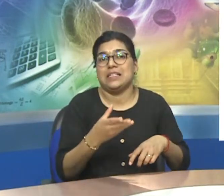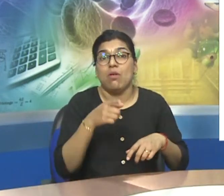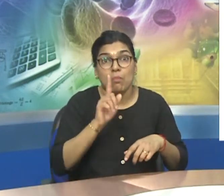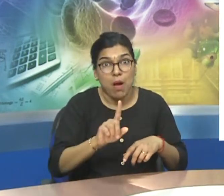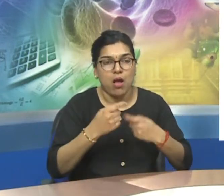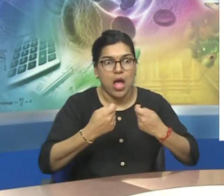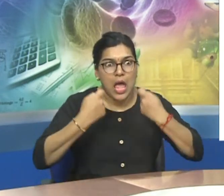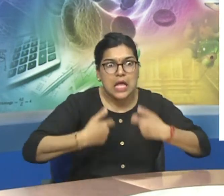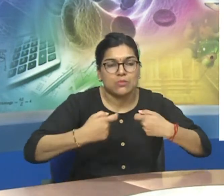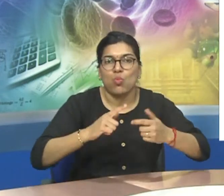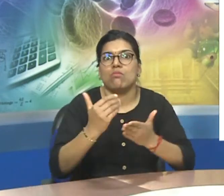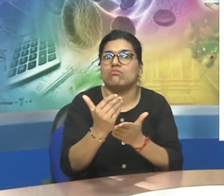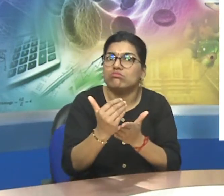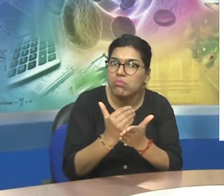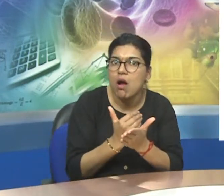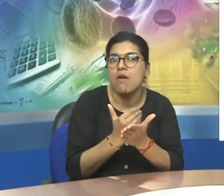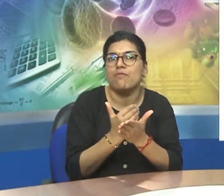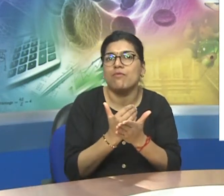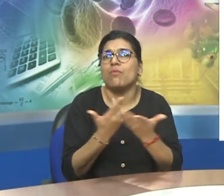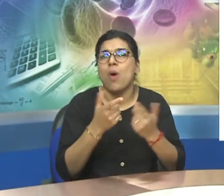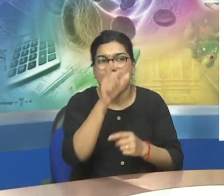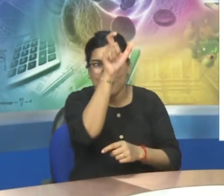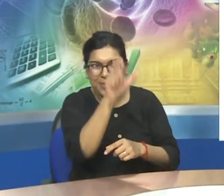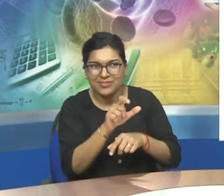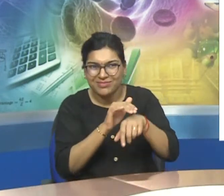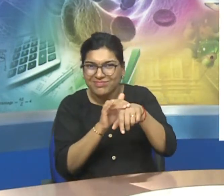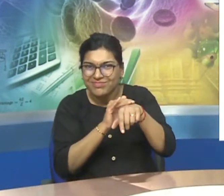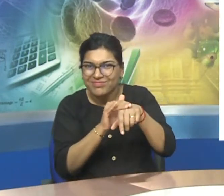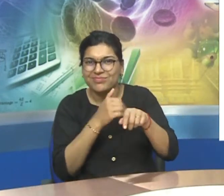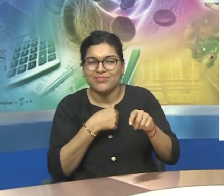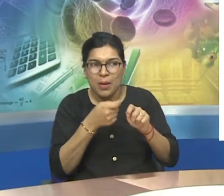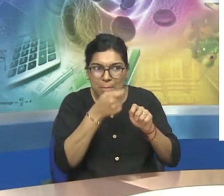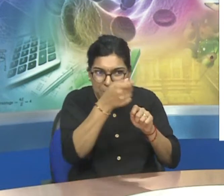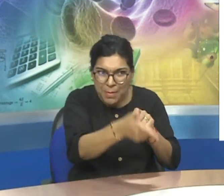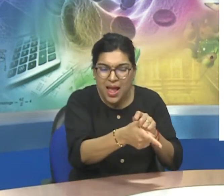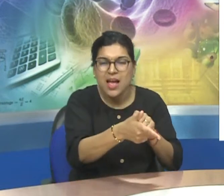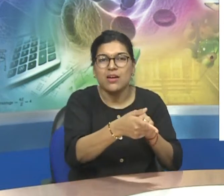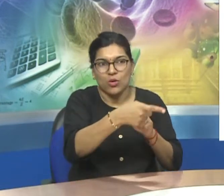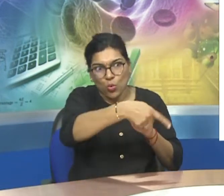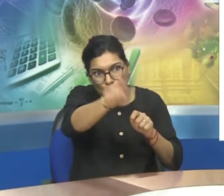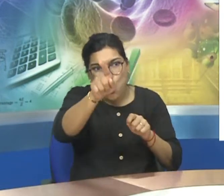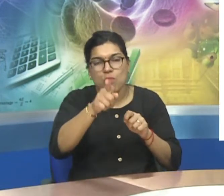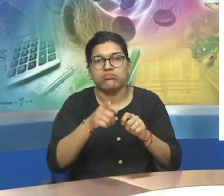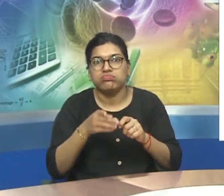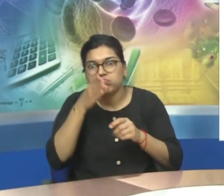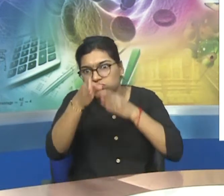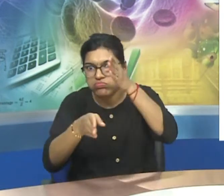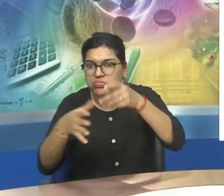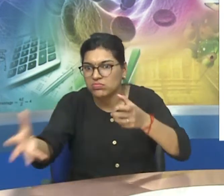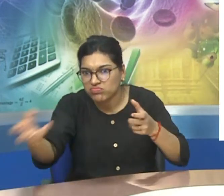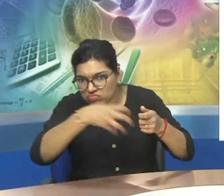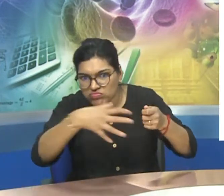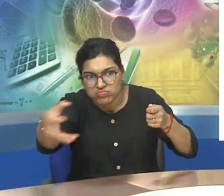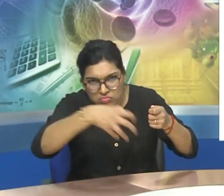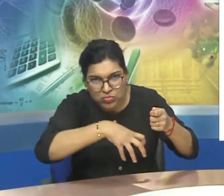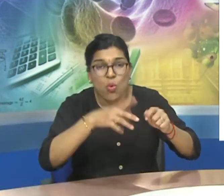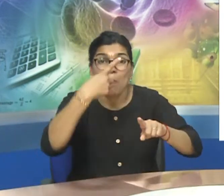For example, we can collect the paper in a different dustbin, then we can collect glass waste in different dustbin,